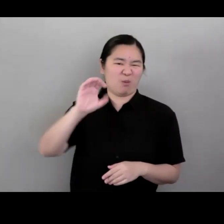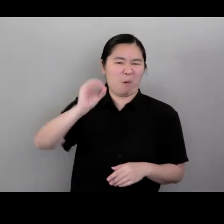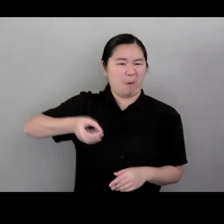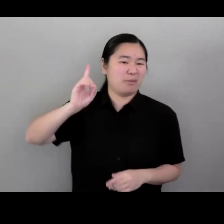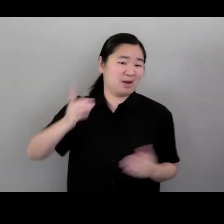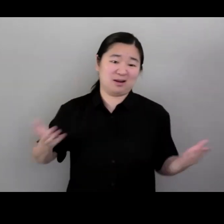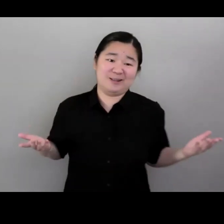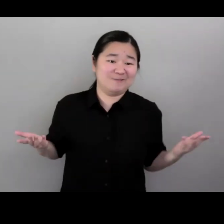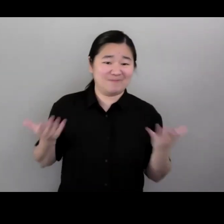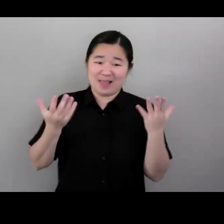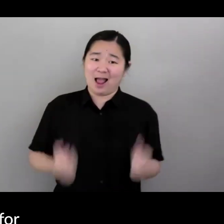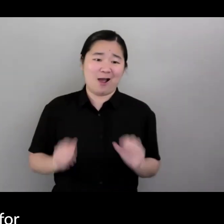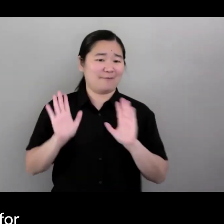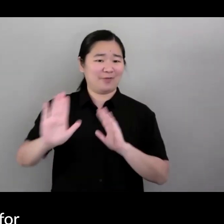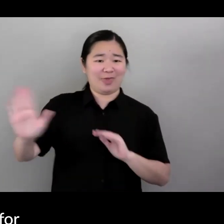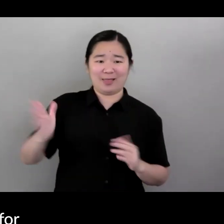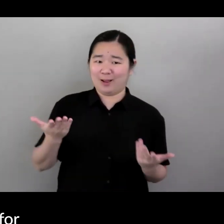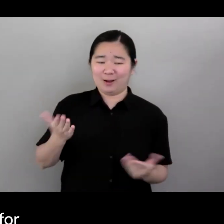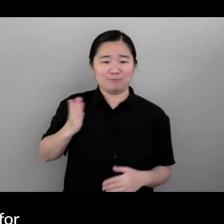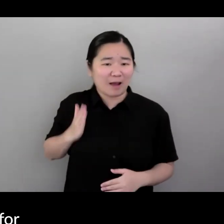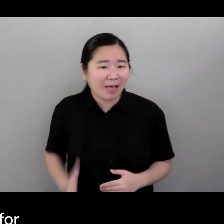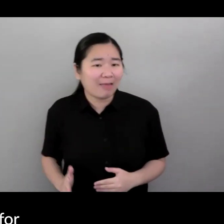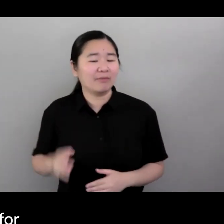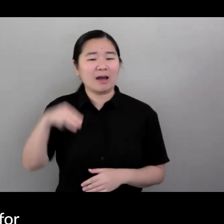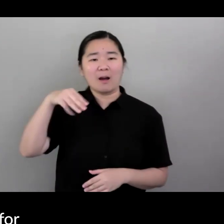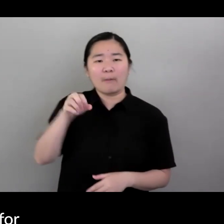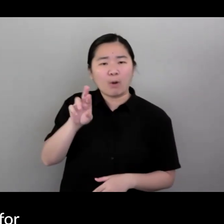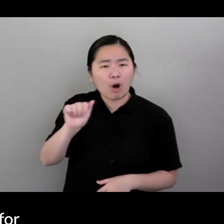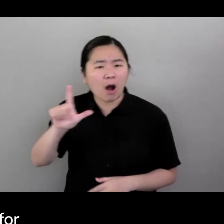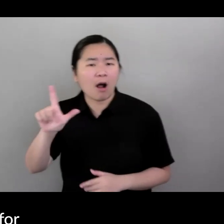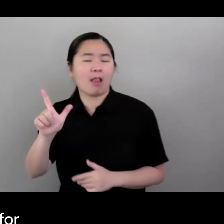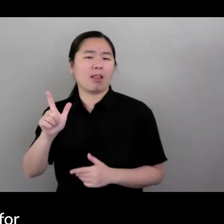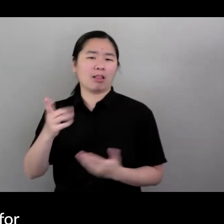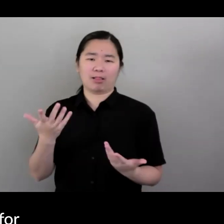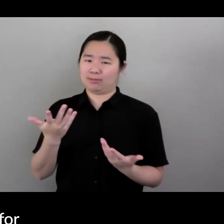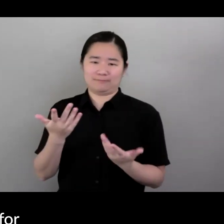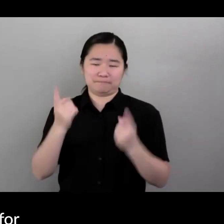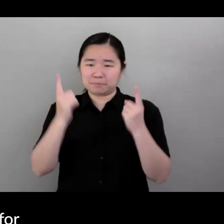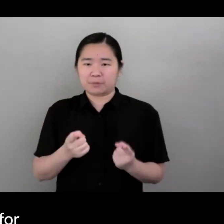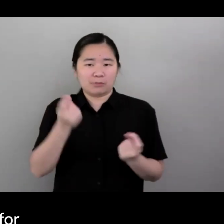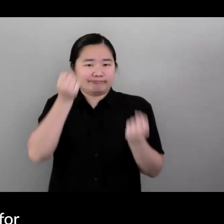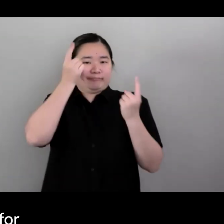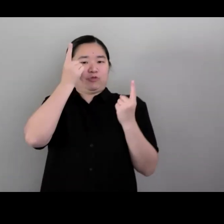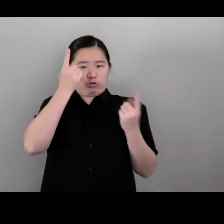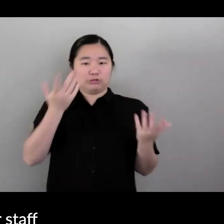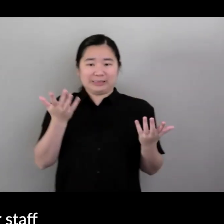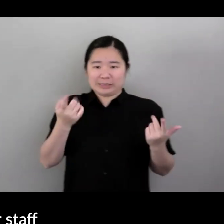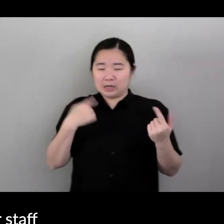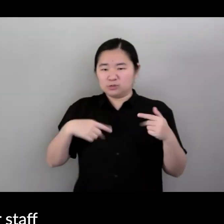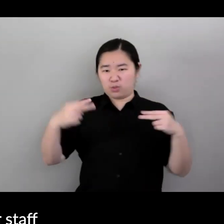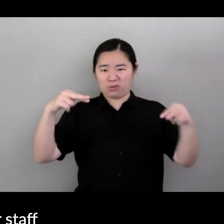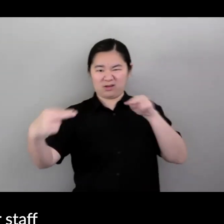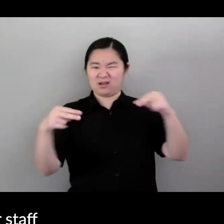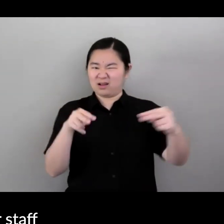said, involves real costs. Costs like for training, for reporting systems, for accessible reporting system, for